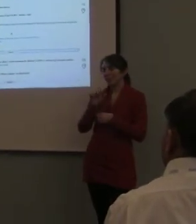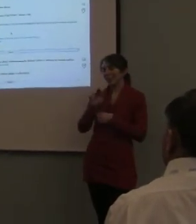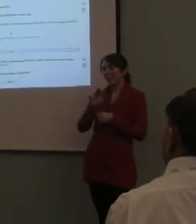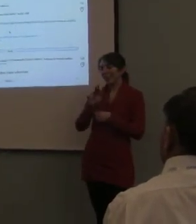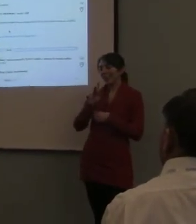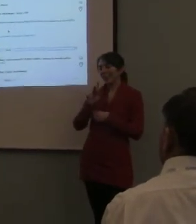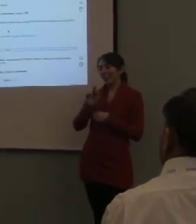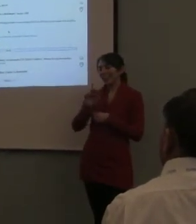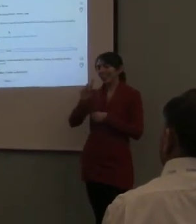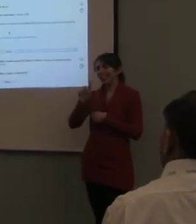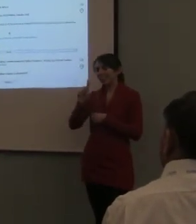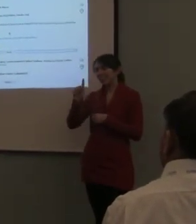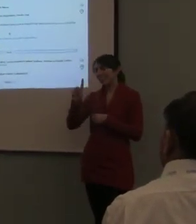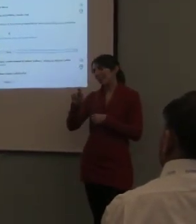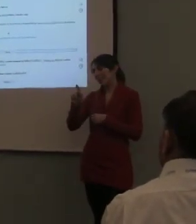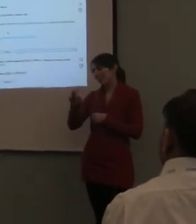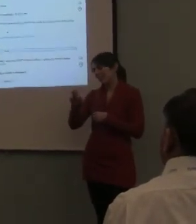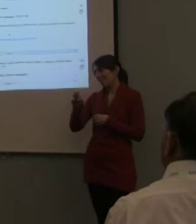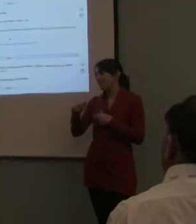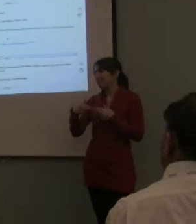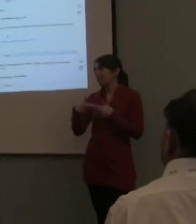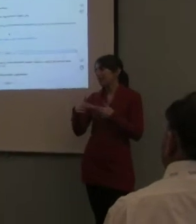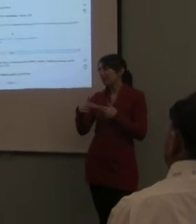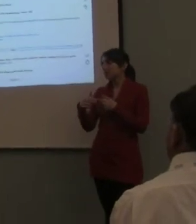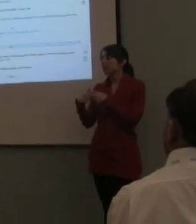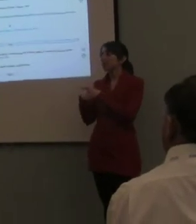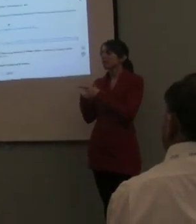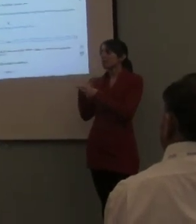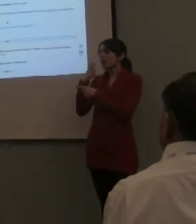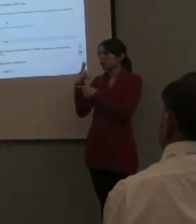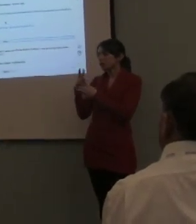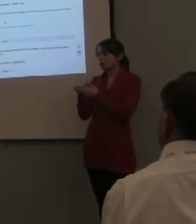had, I've seen research where